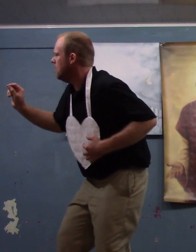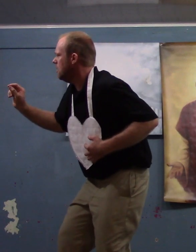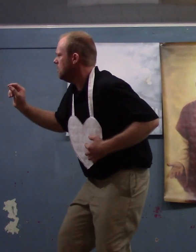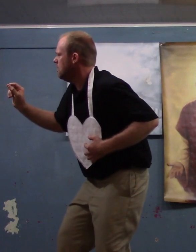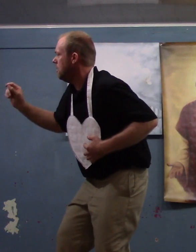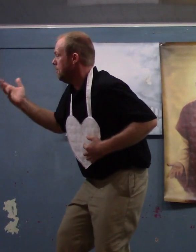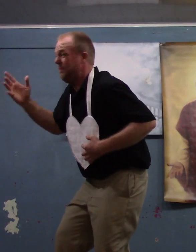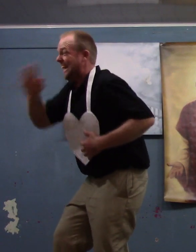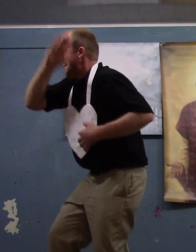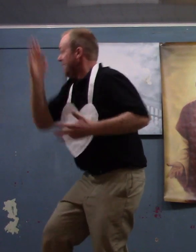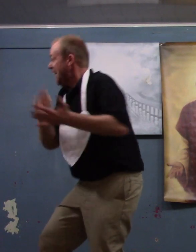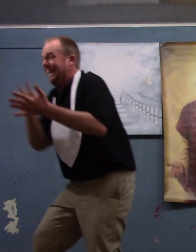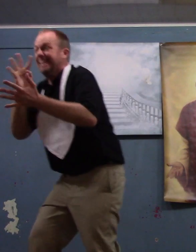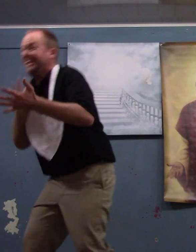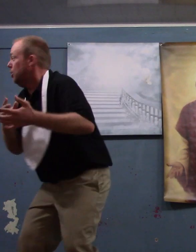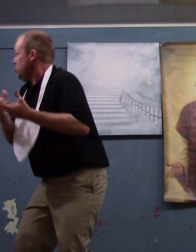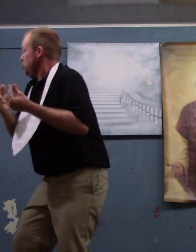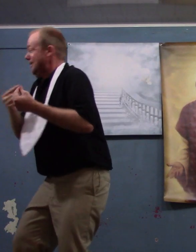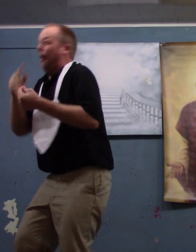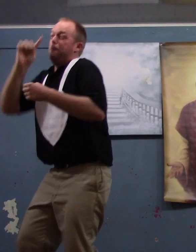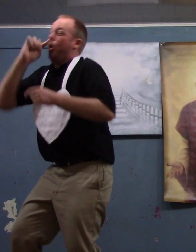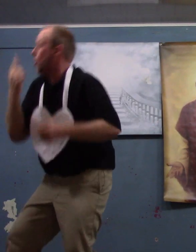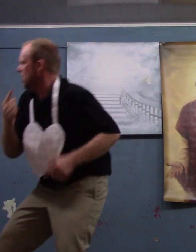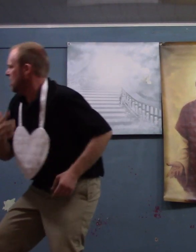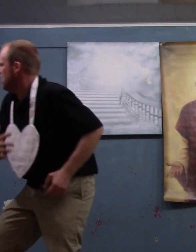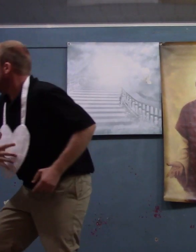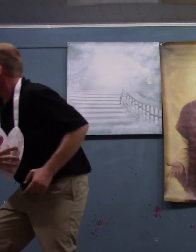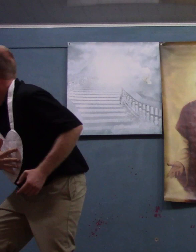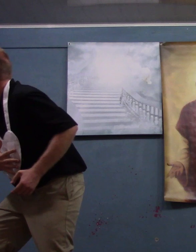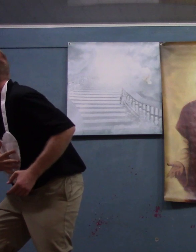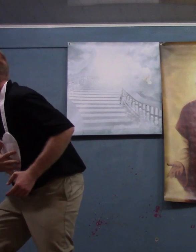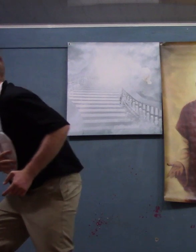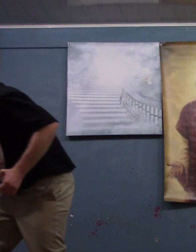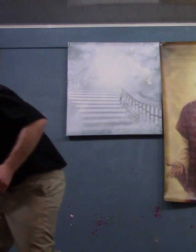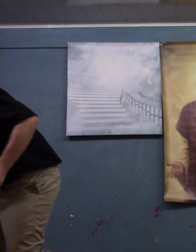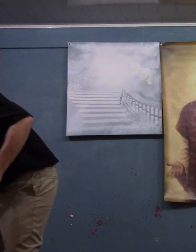Where are you going to take that? You mean I can never lust again?